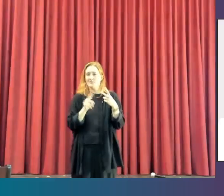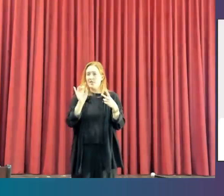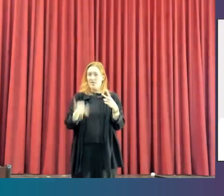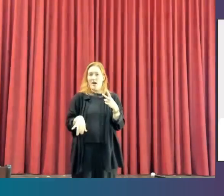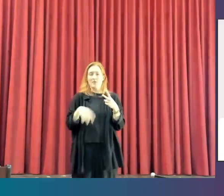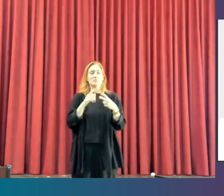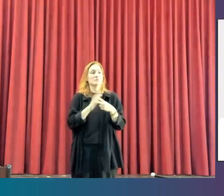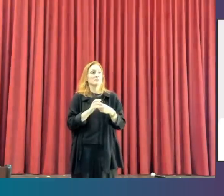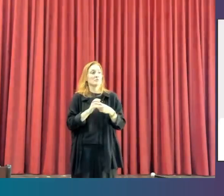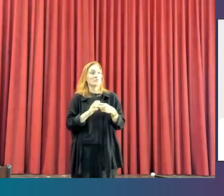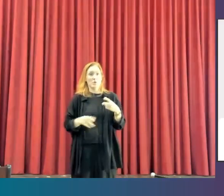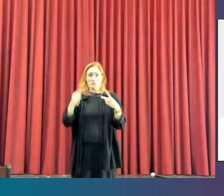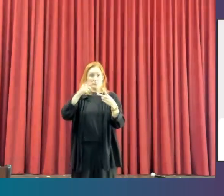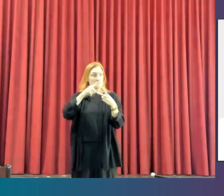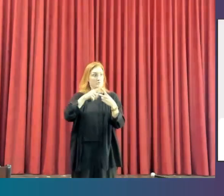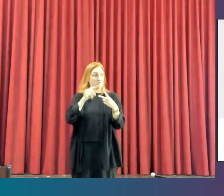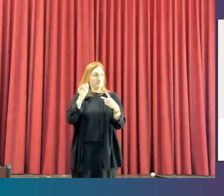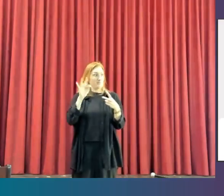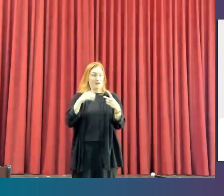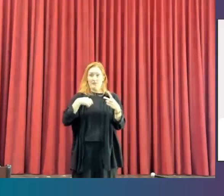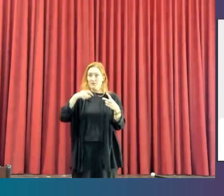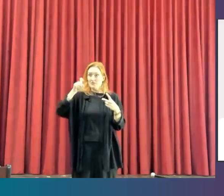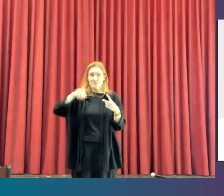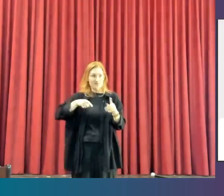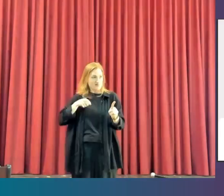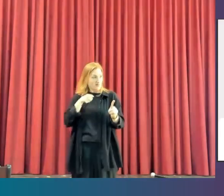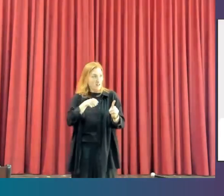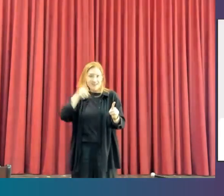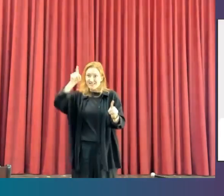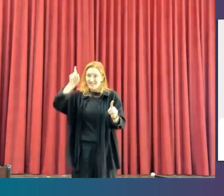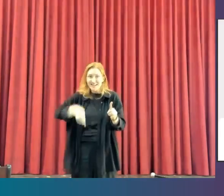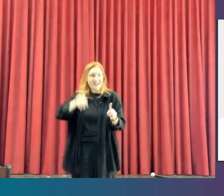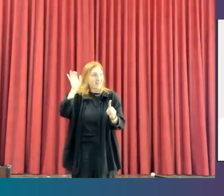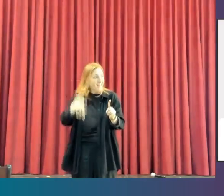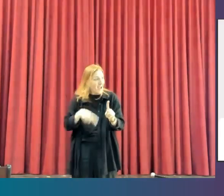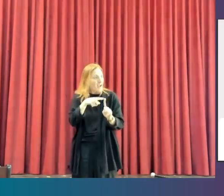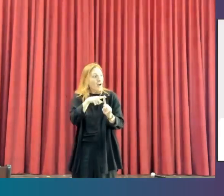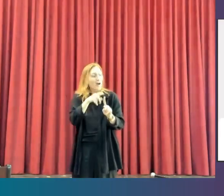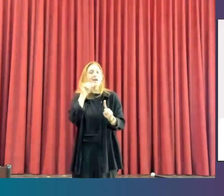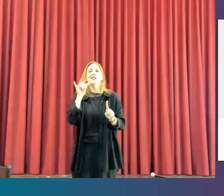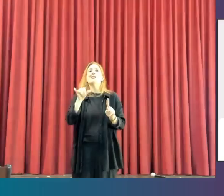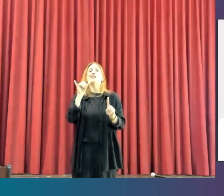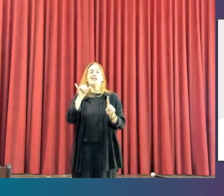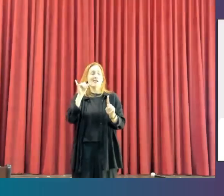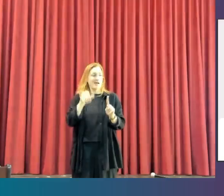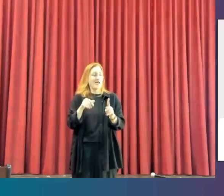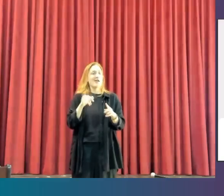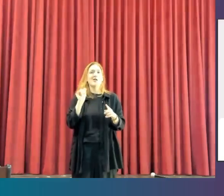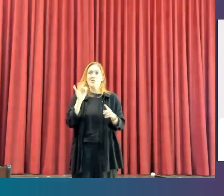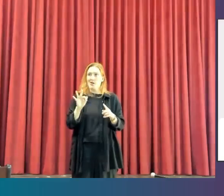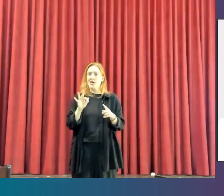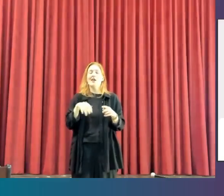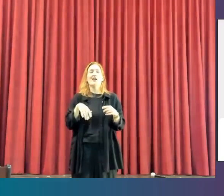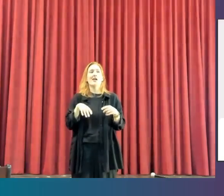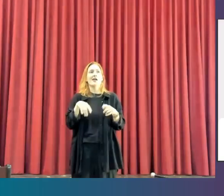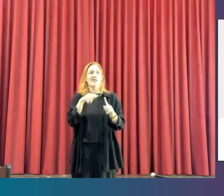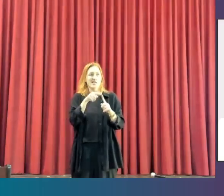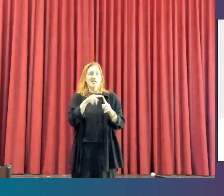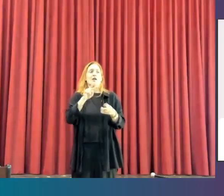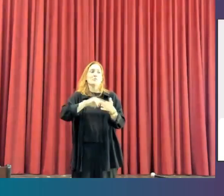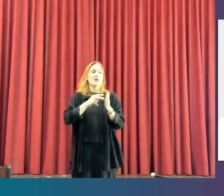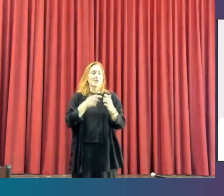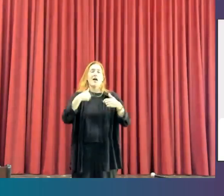when they can request a verification letter that essentially tells the landlord it is necessary for the